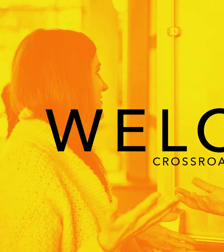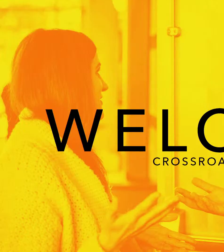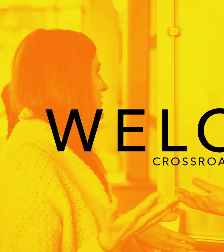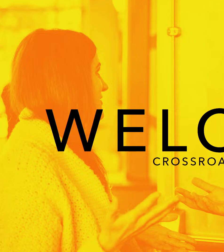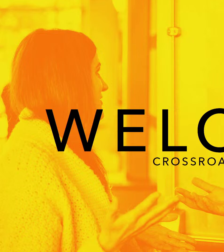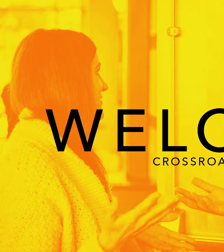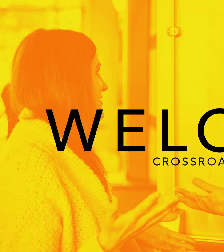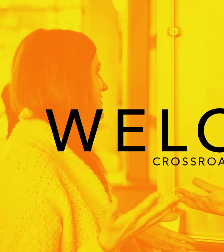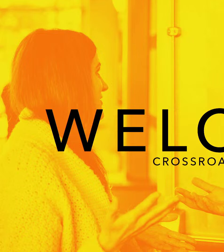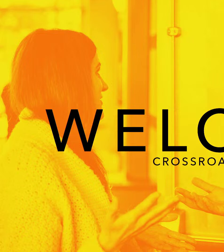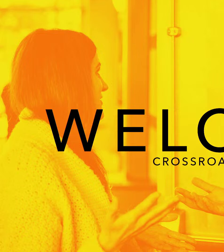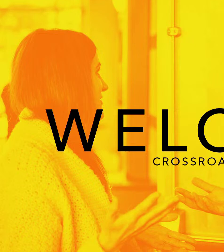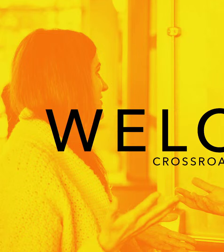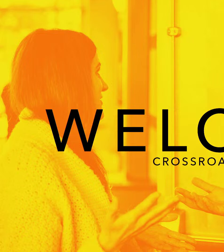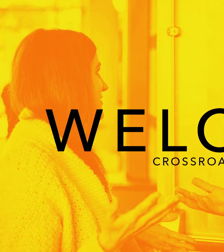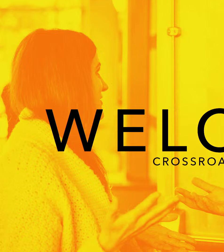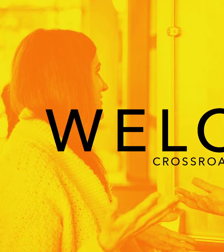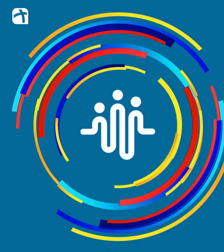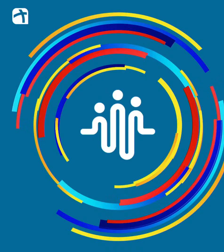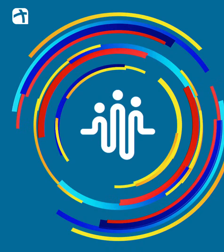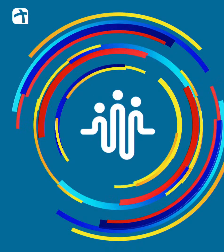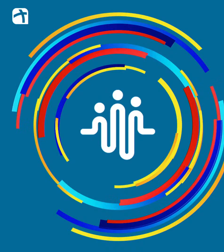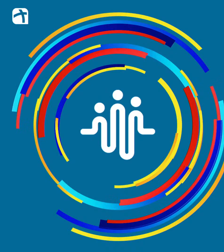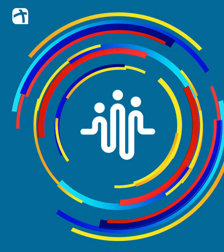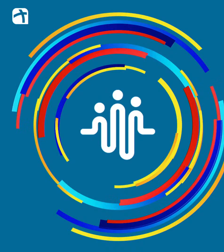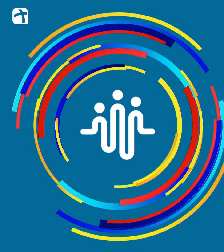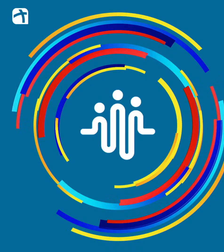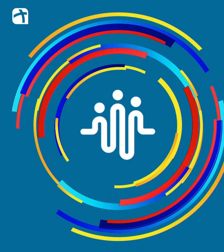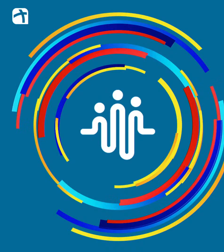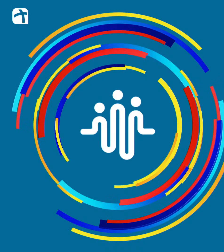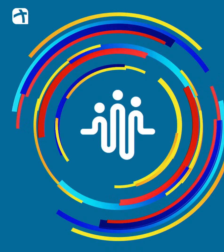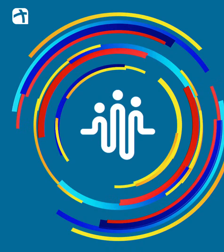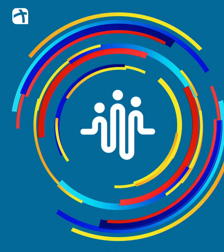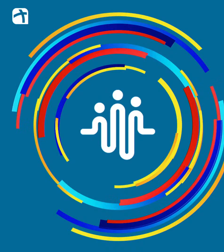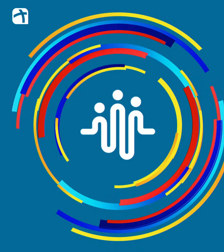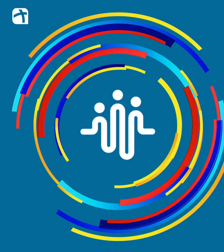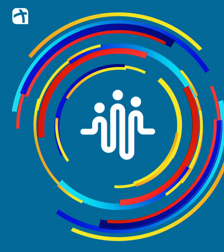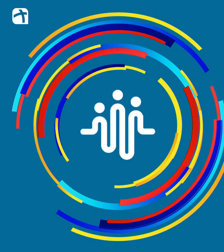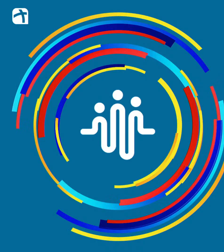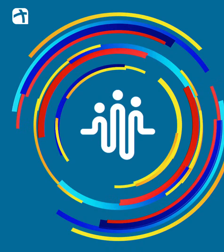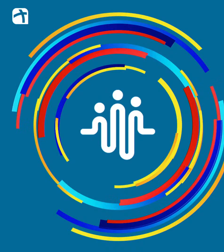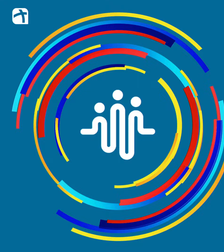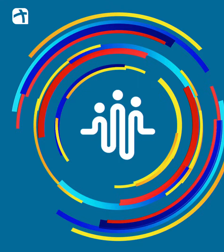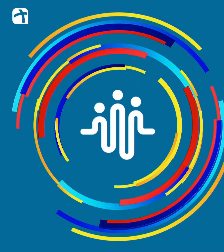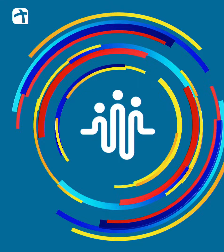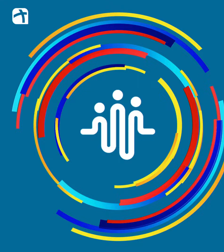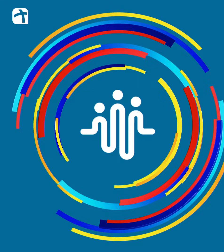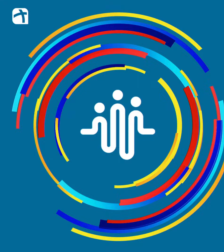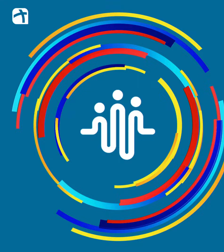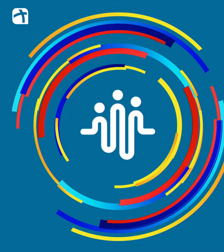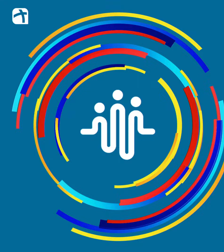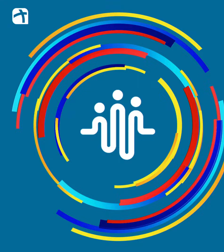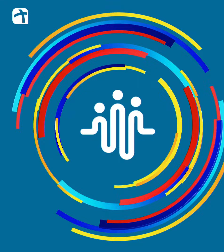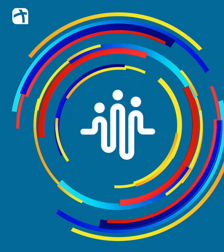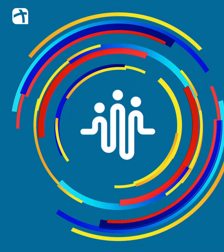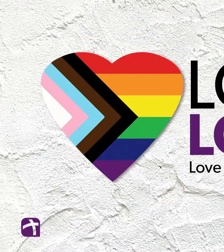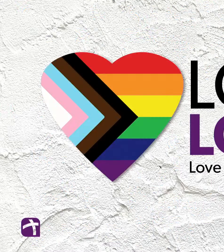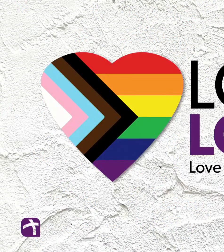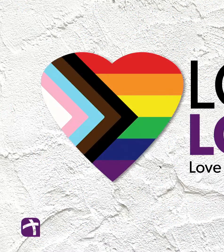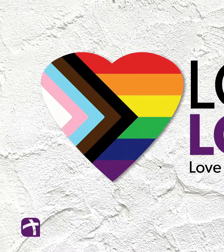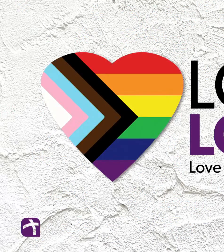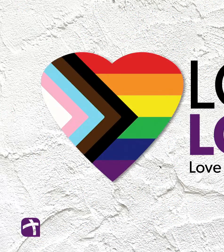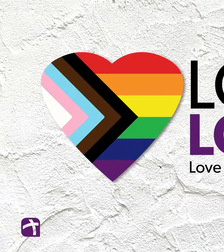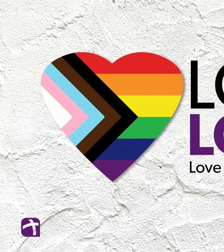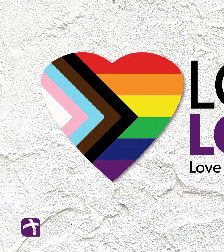gold in every day till all the lights in neon fade. And in the echoes they all